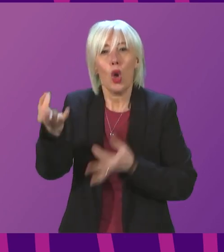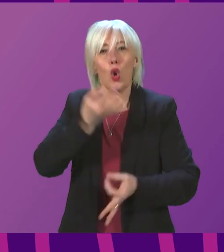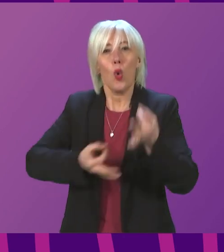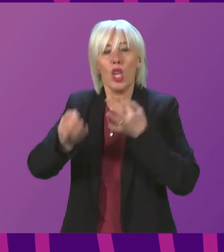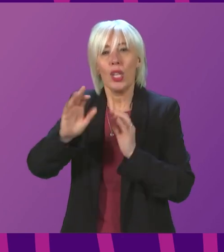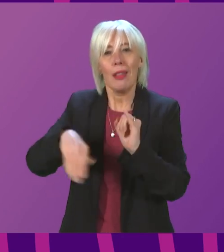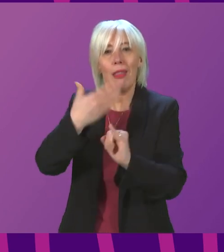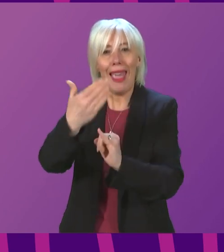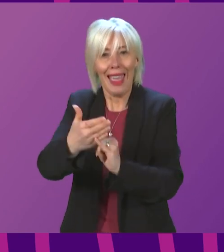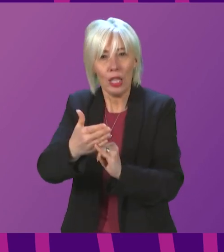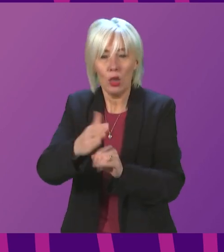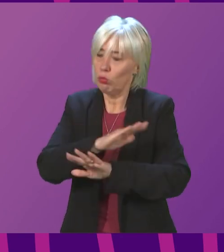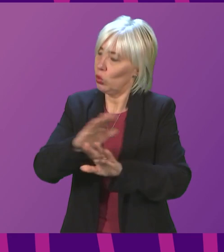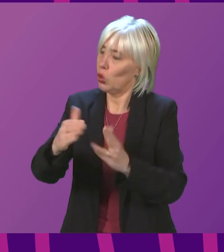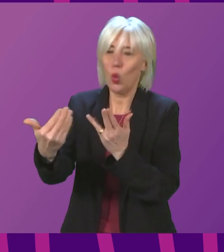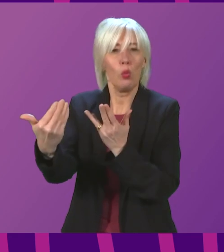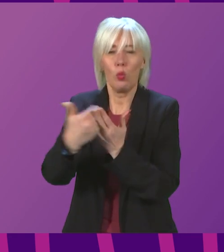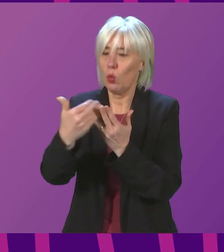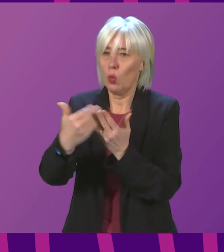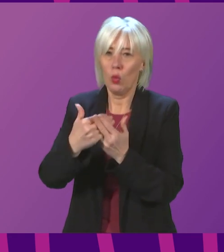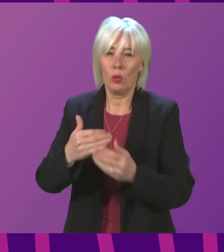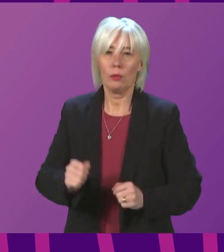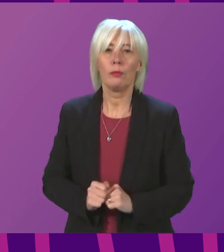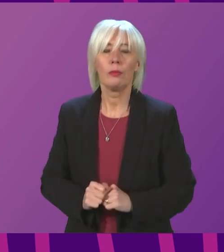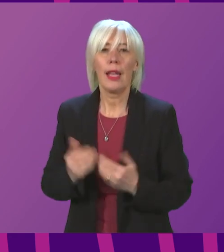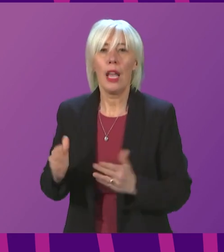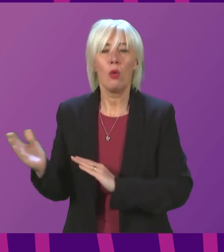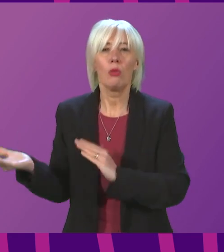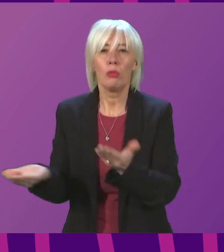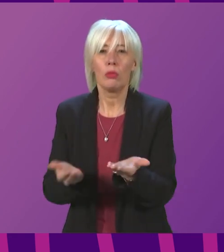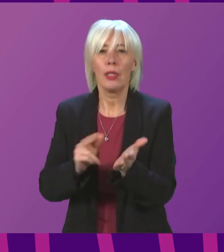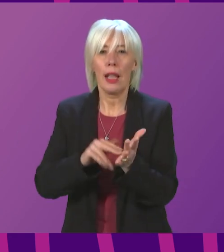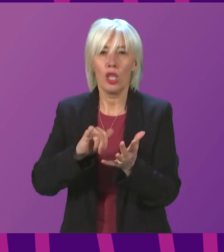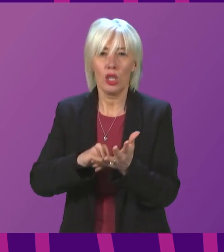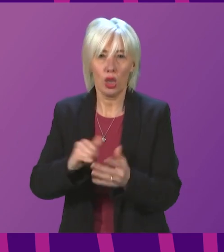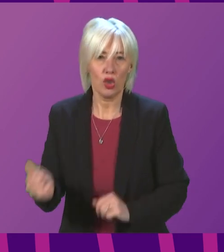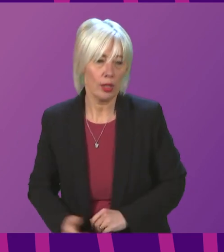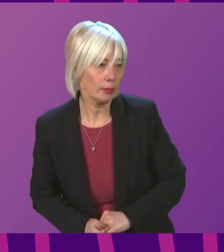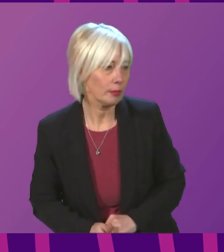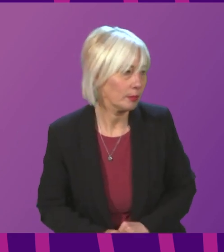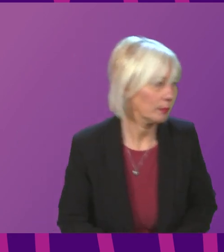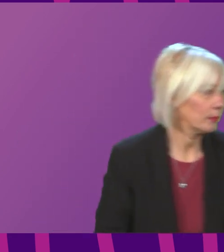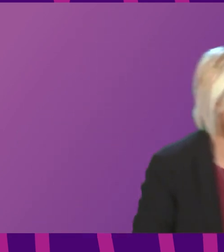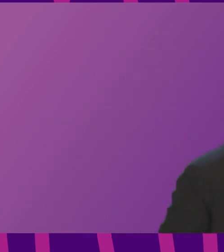end of her statement, and so there should be no interventions or interruptions. I call on Nicola Sturgeon, First Minister.